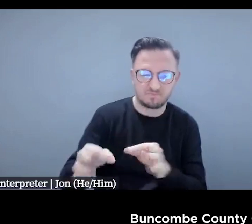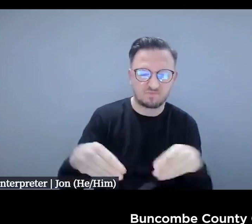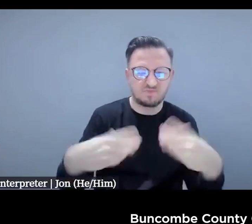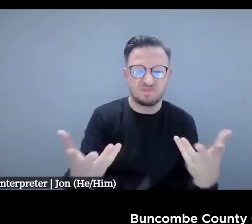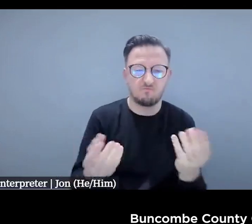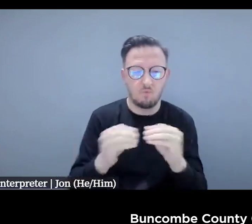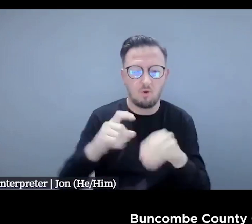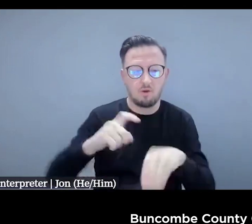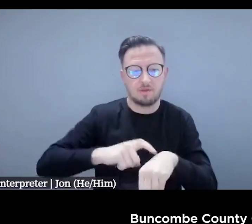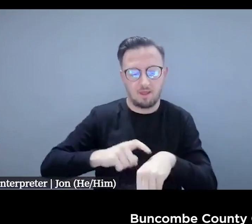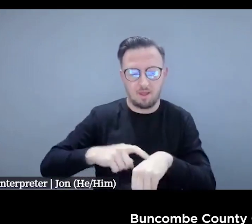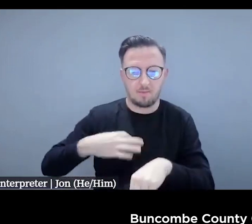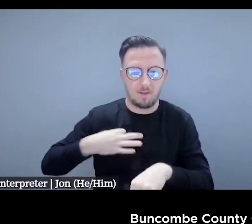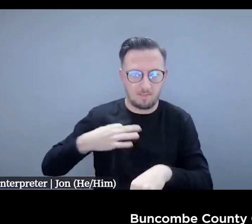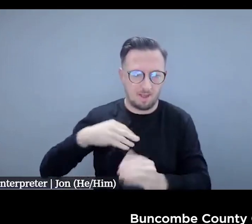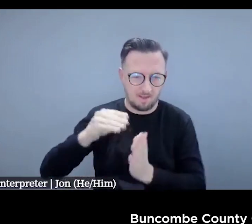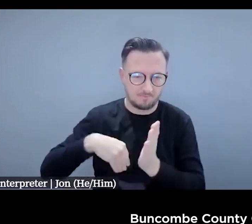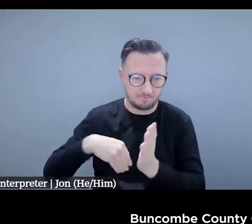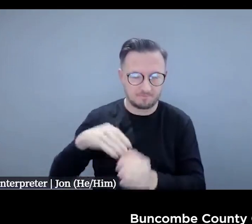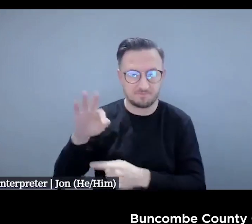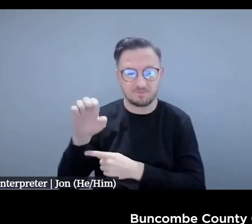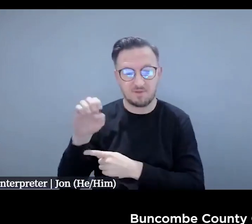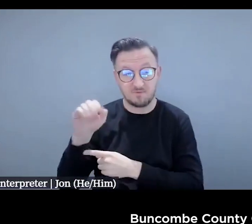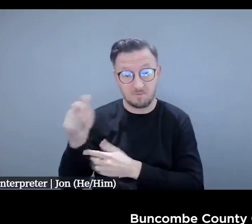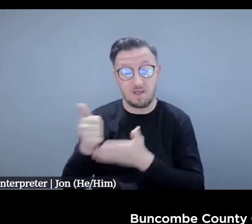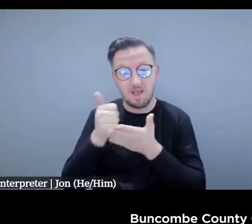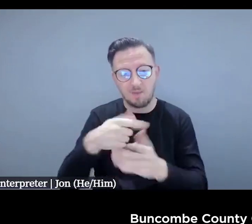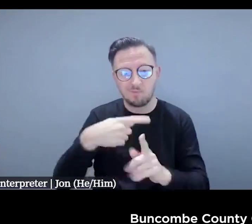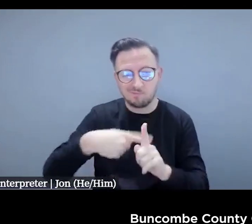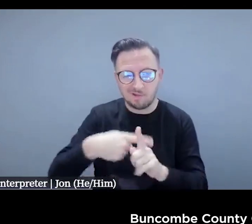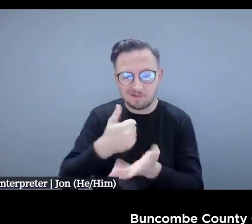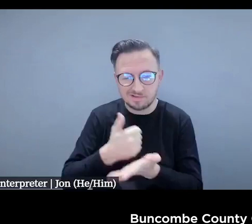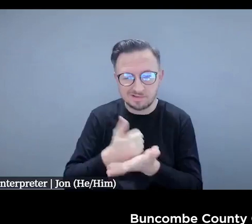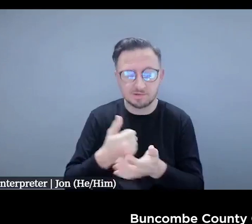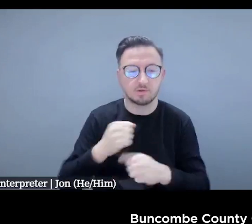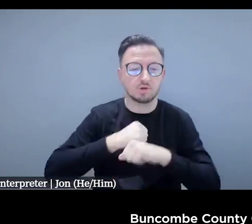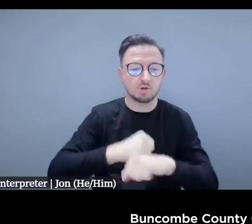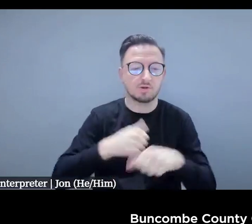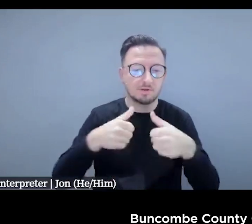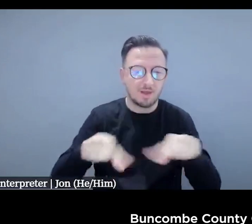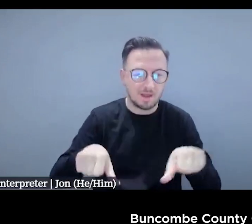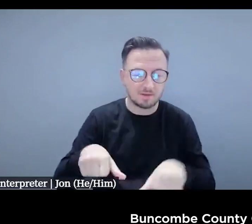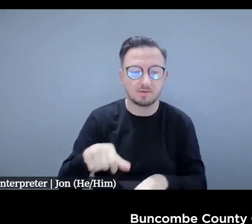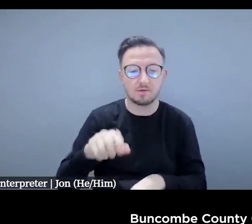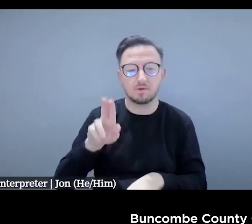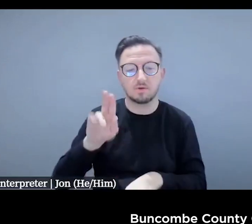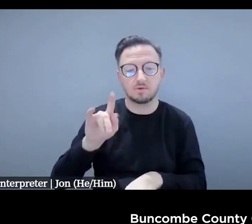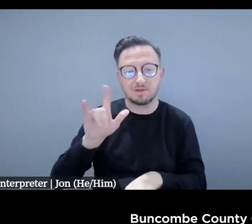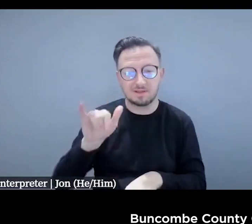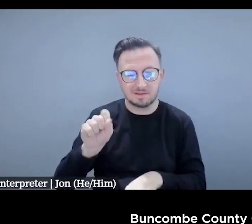apply. FEMA may help with rental assistance, security deposits, utility costs, and